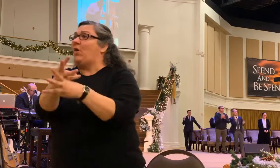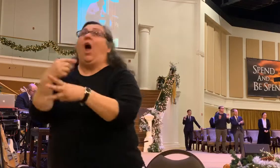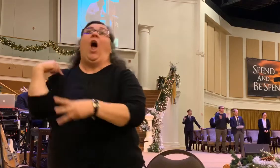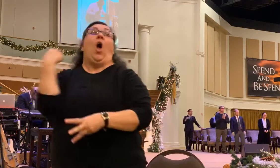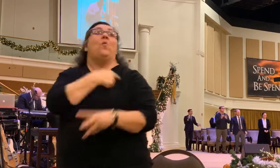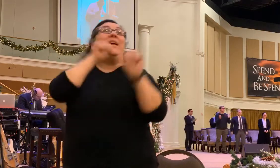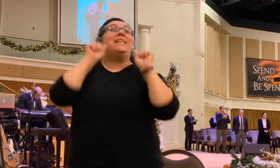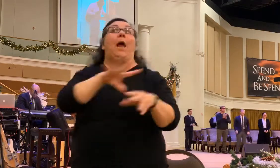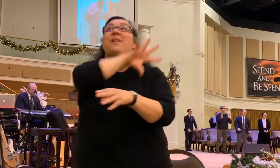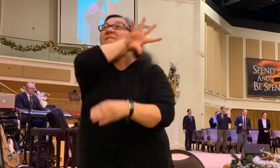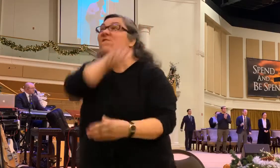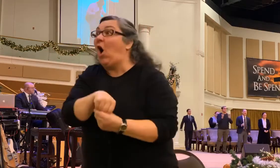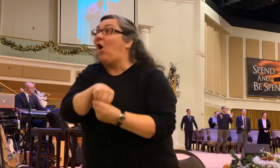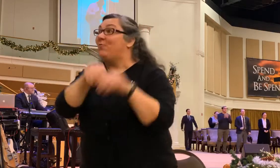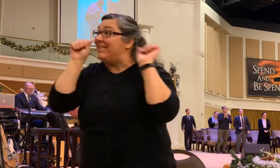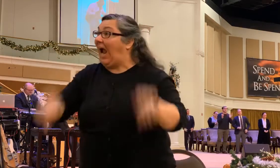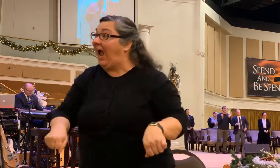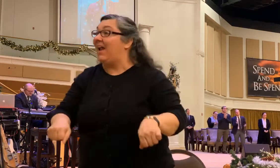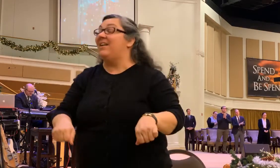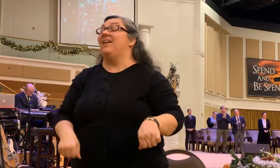a part of it.